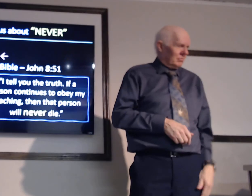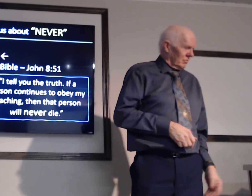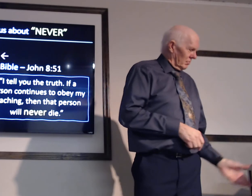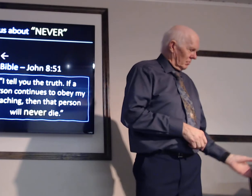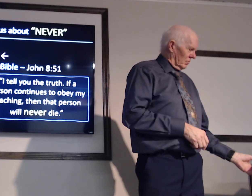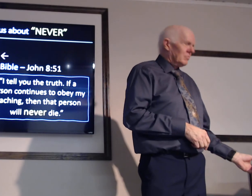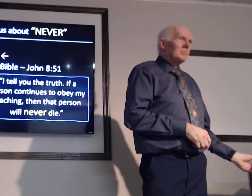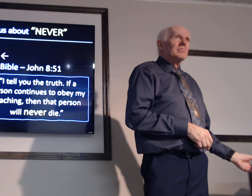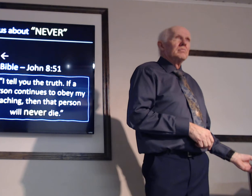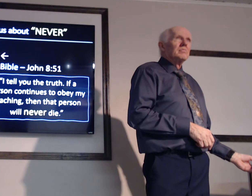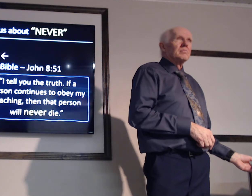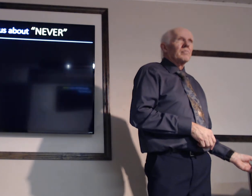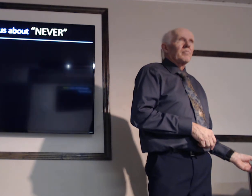him.